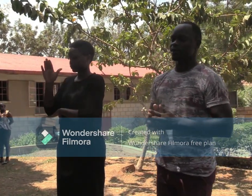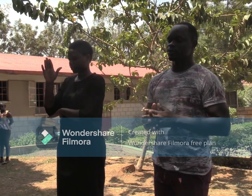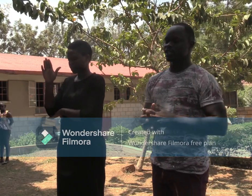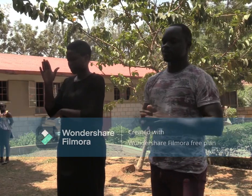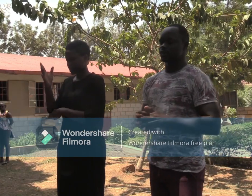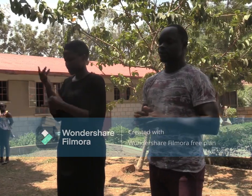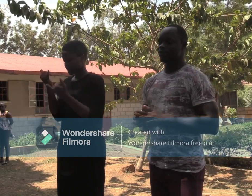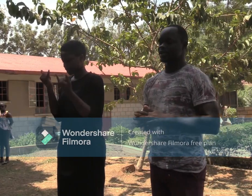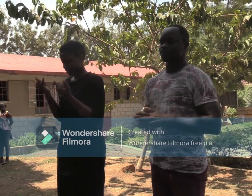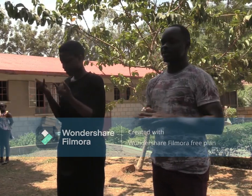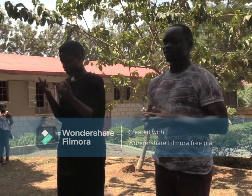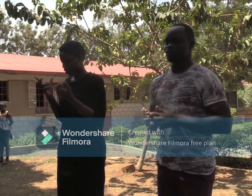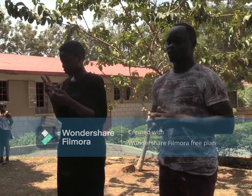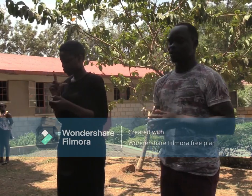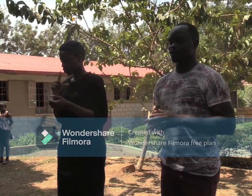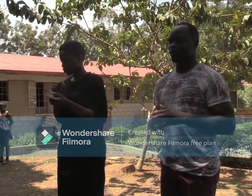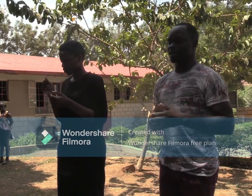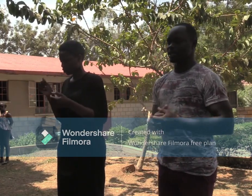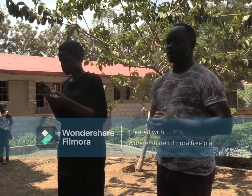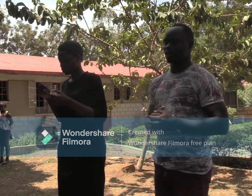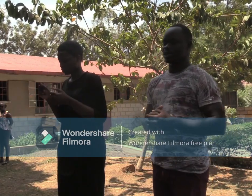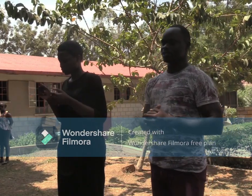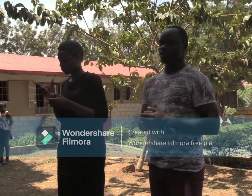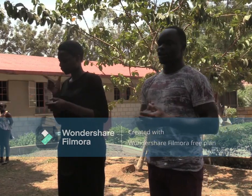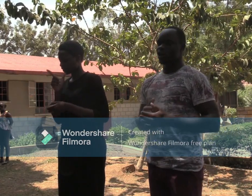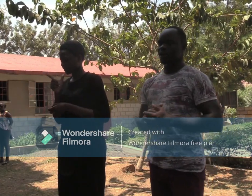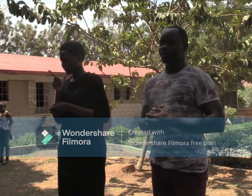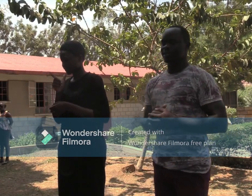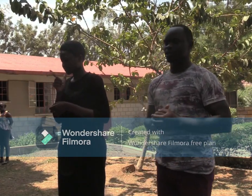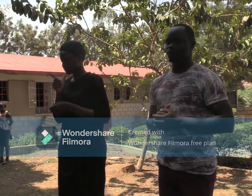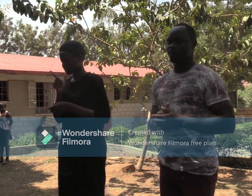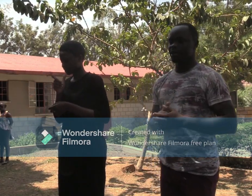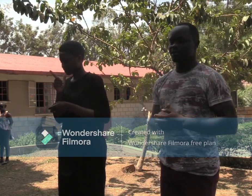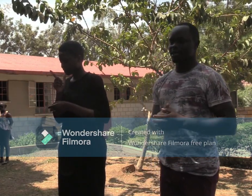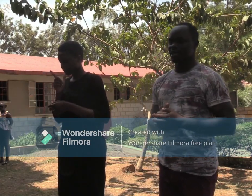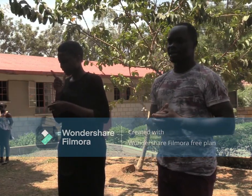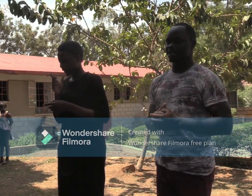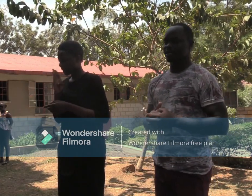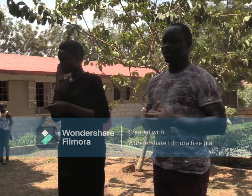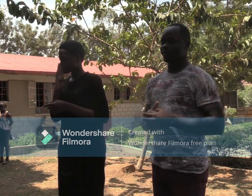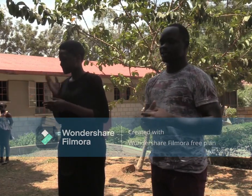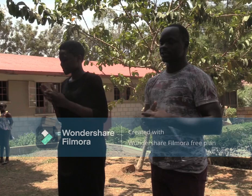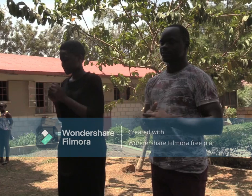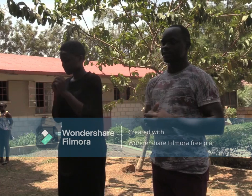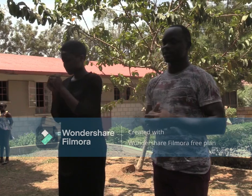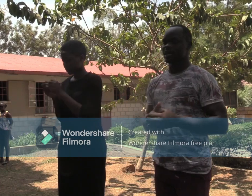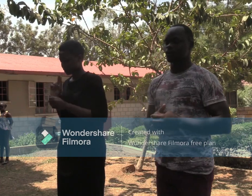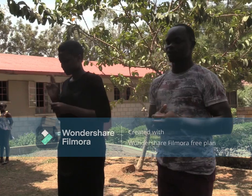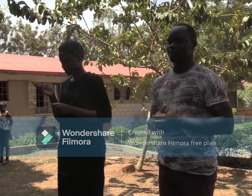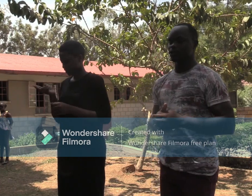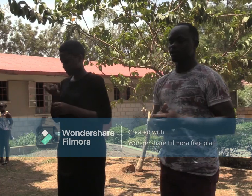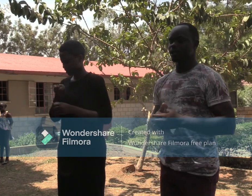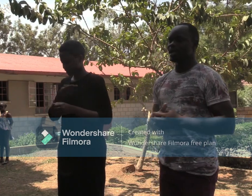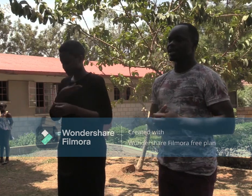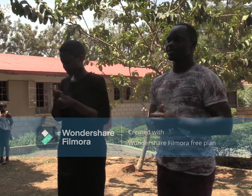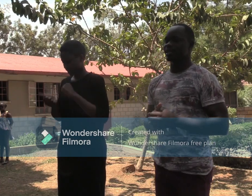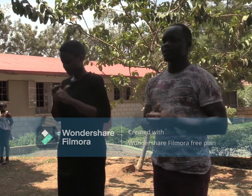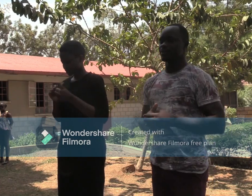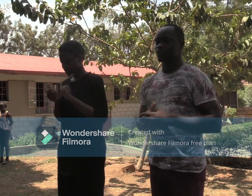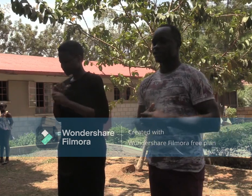counseling department. As a department, we have also offered public awareness, or we have created